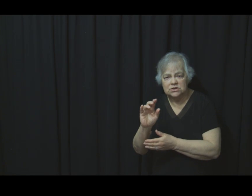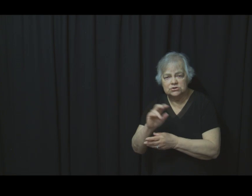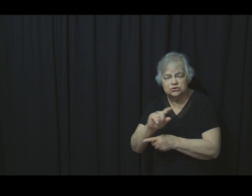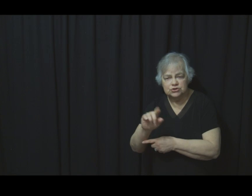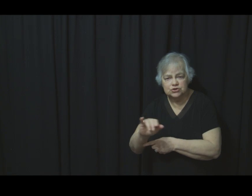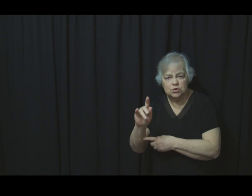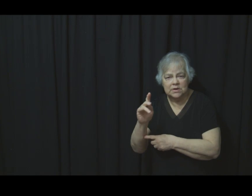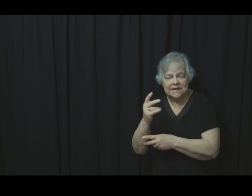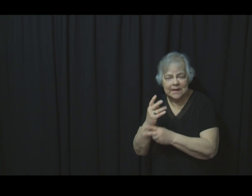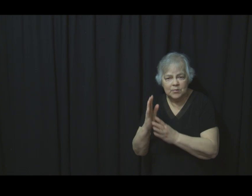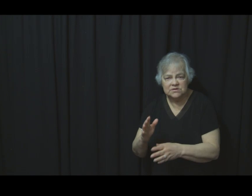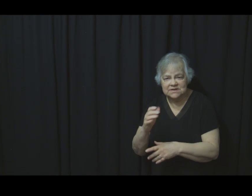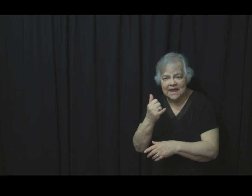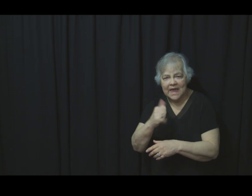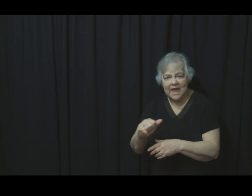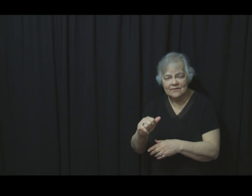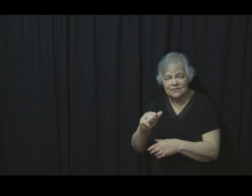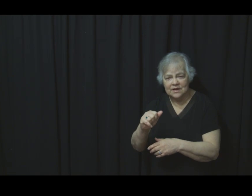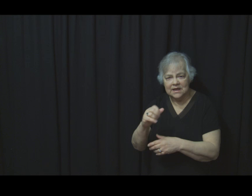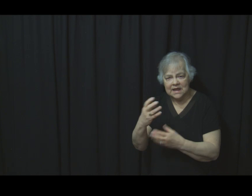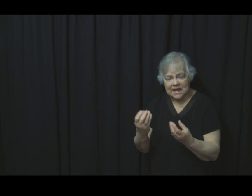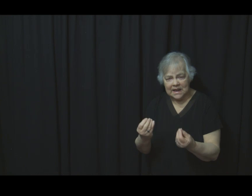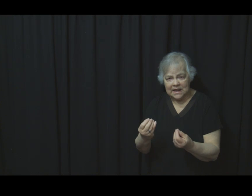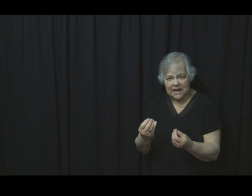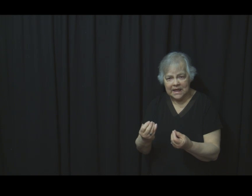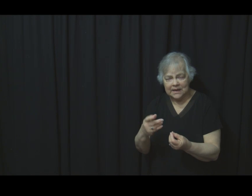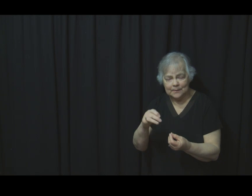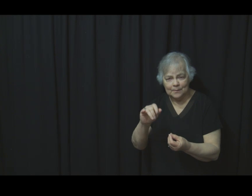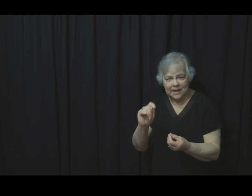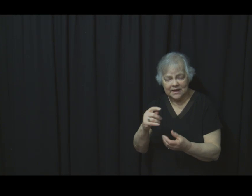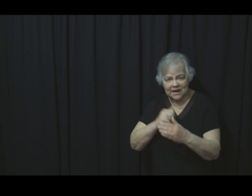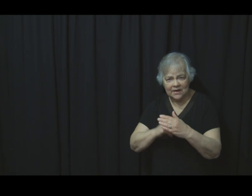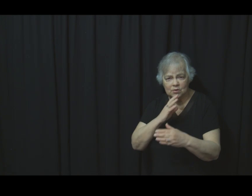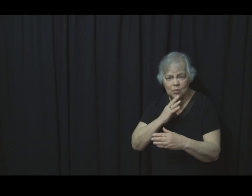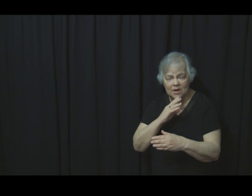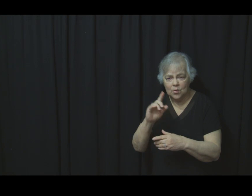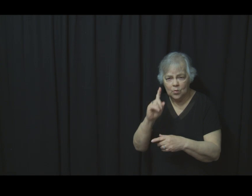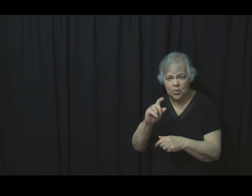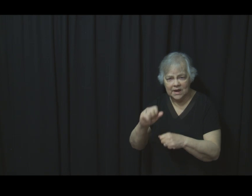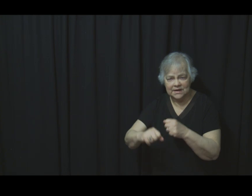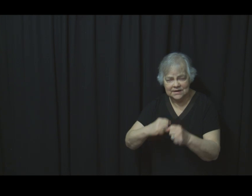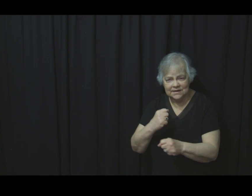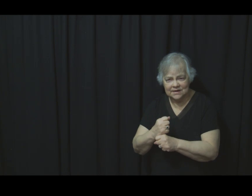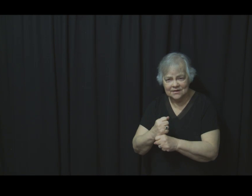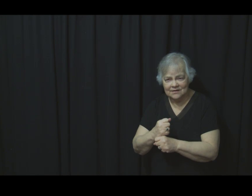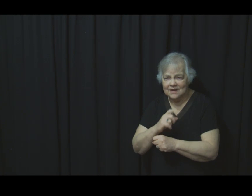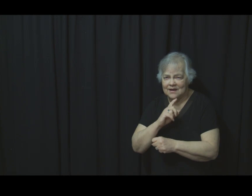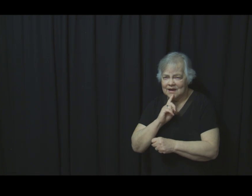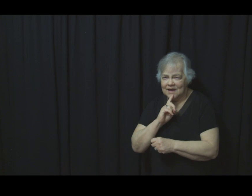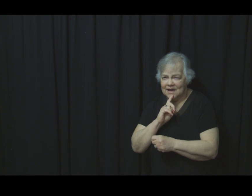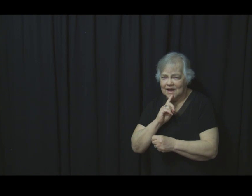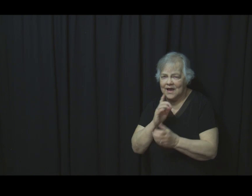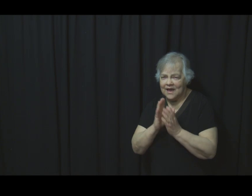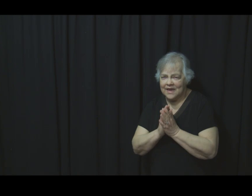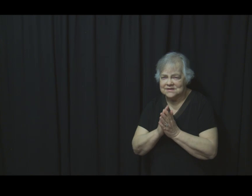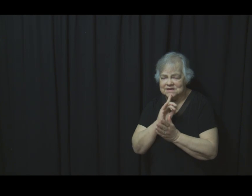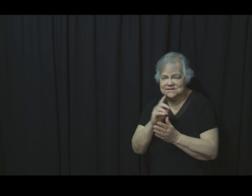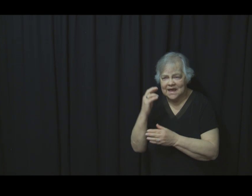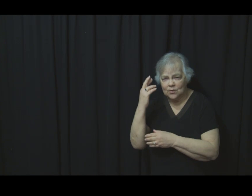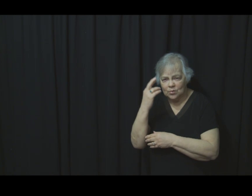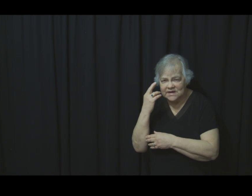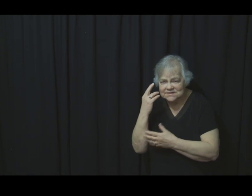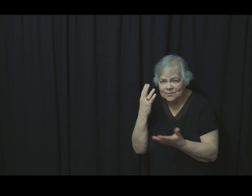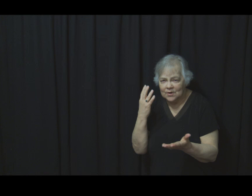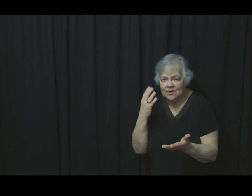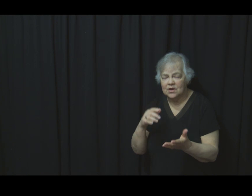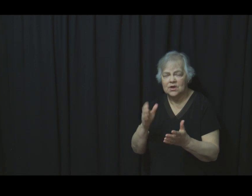land plant in the world underwater for a full year. I ask us all, is that really reasonable? You'll hear a lot about